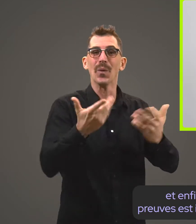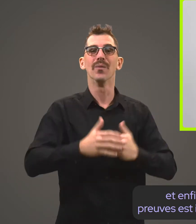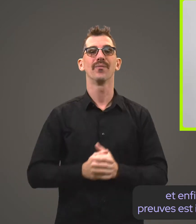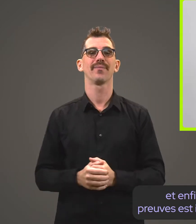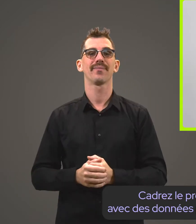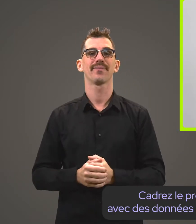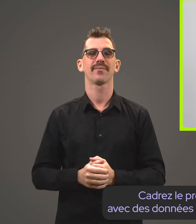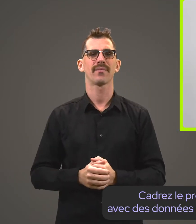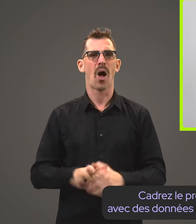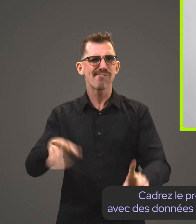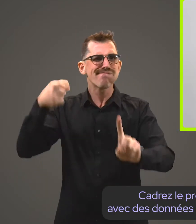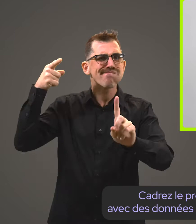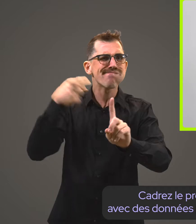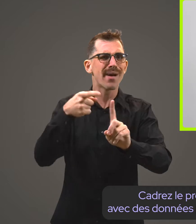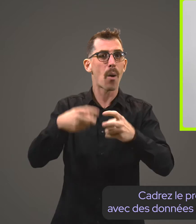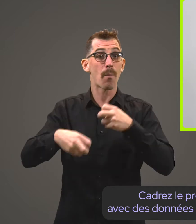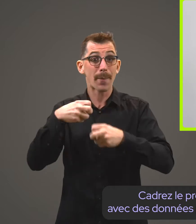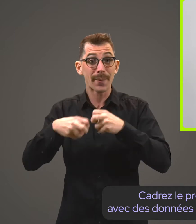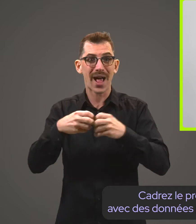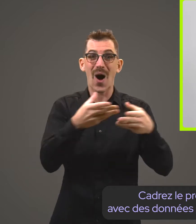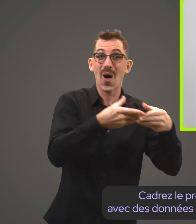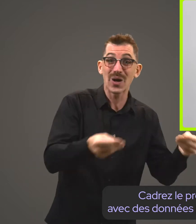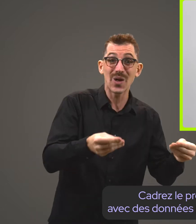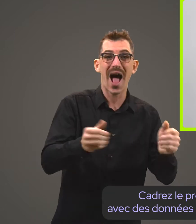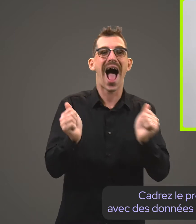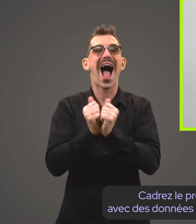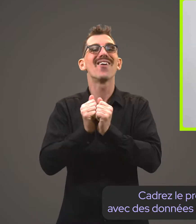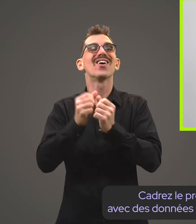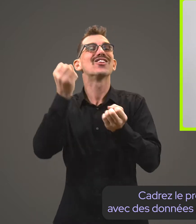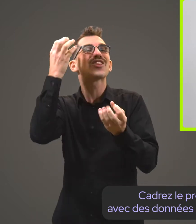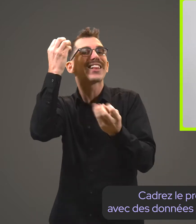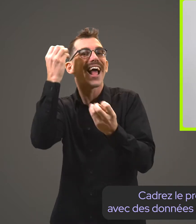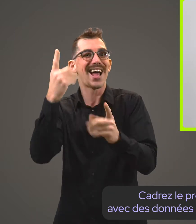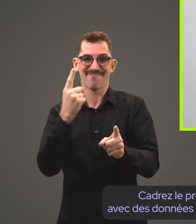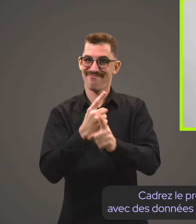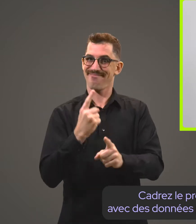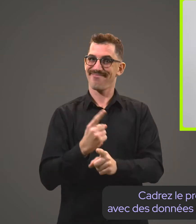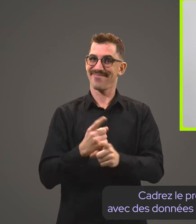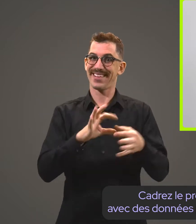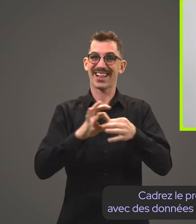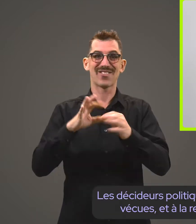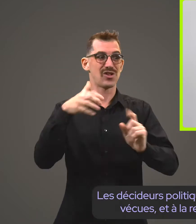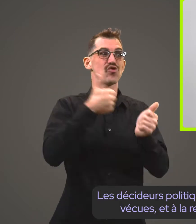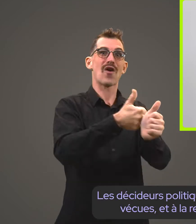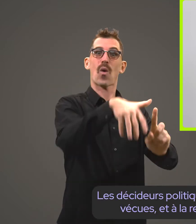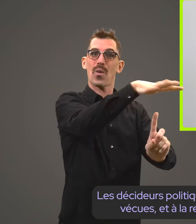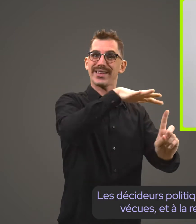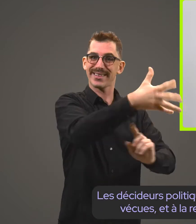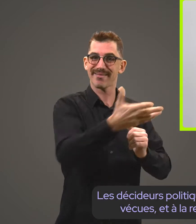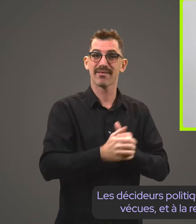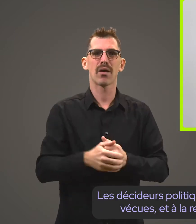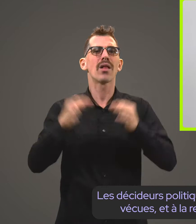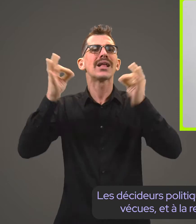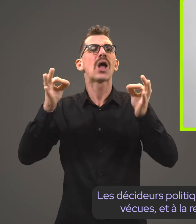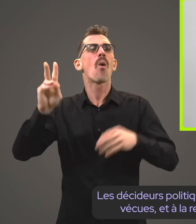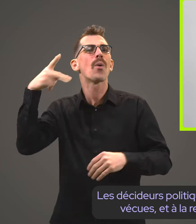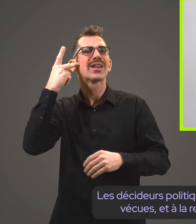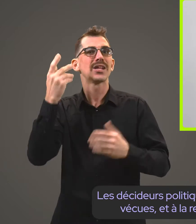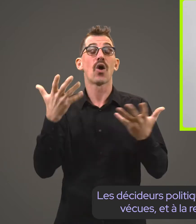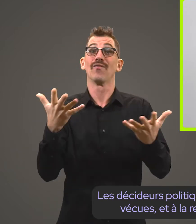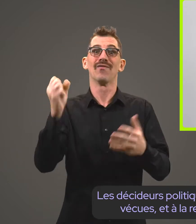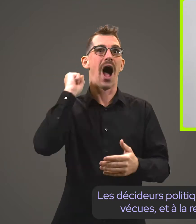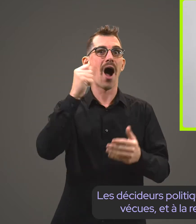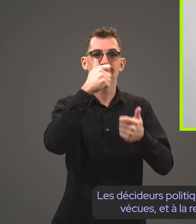them? Frame the problem and the solution with locally relevant data. Policymakers have an interest